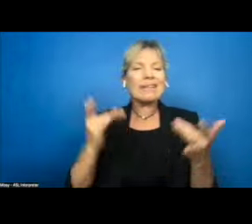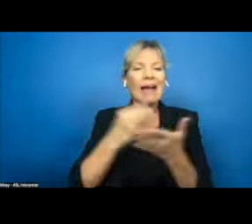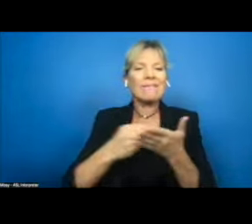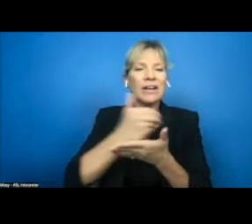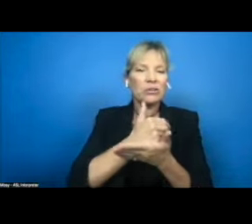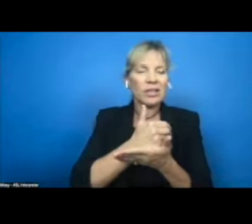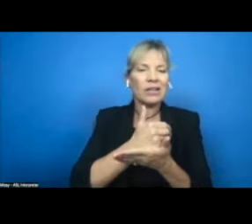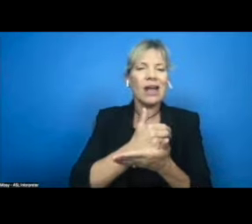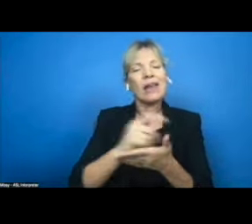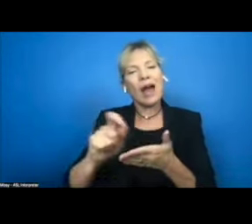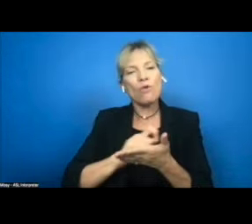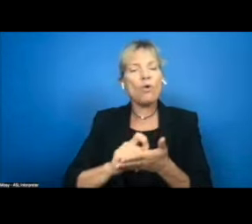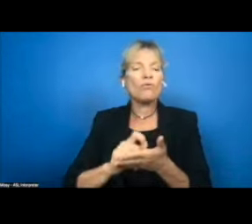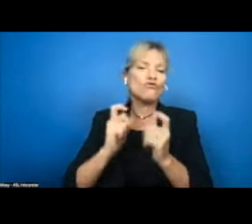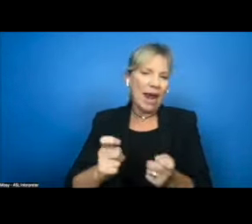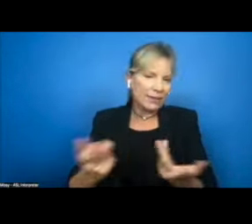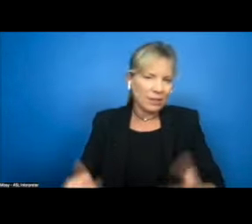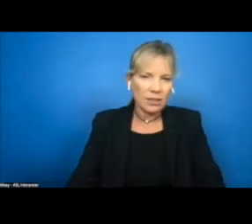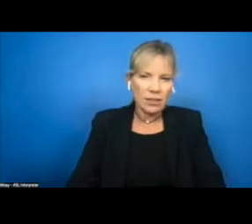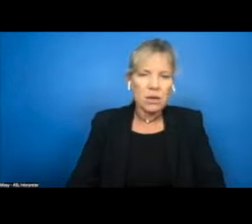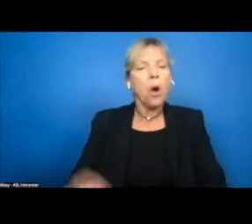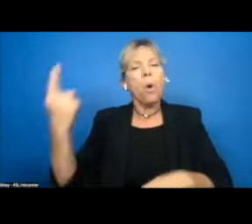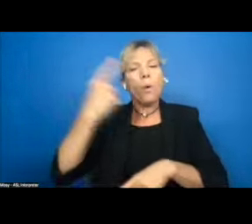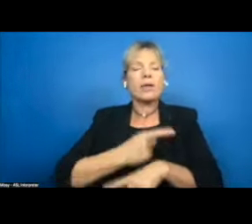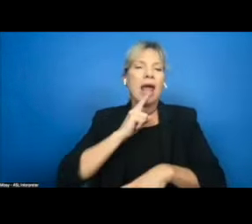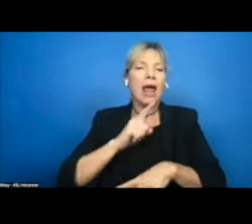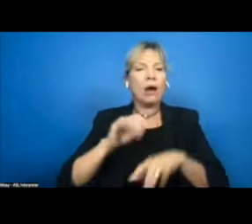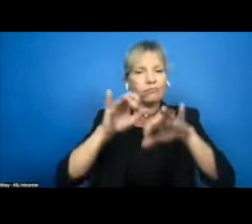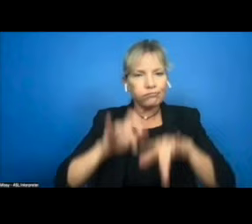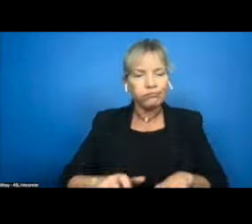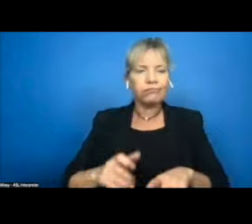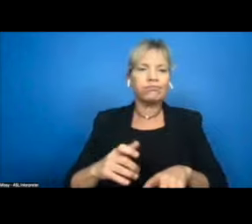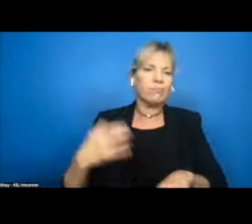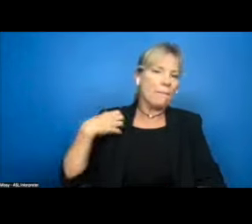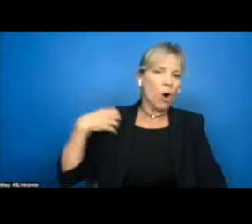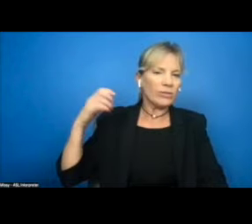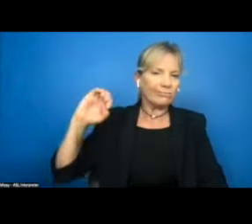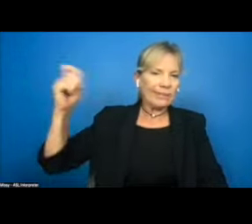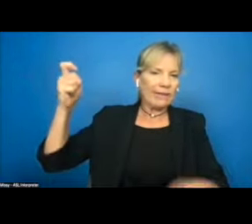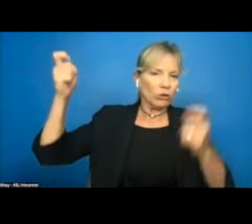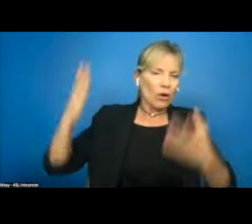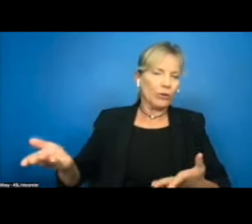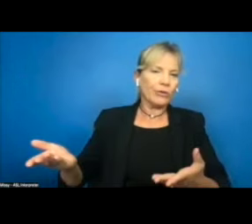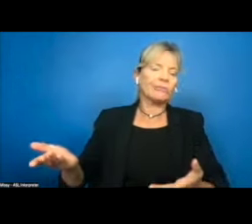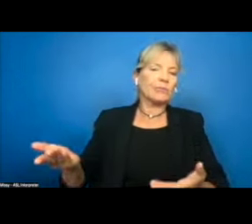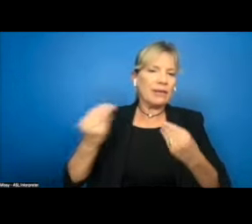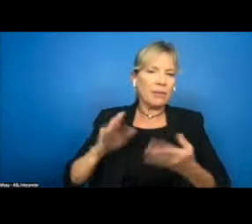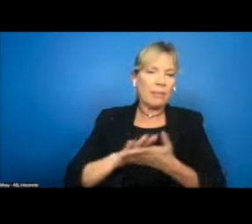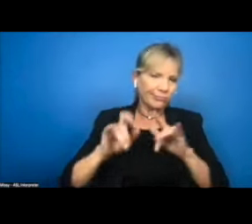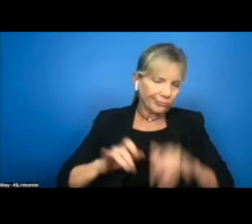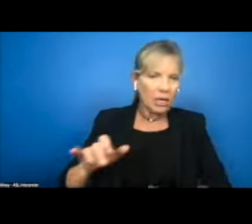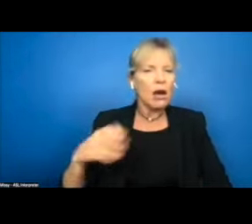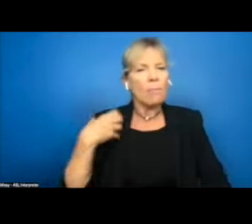grant writing. Then one day I was doing data entry by my boss, who is the executive director. And she